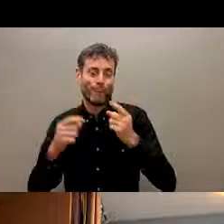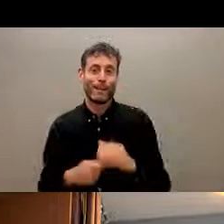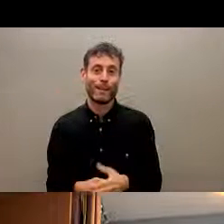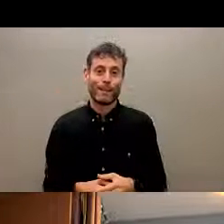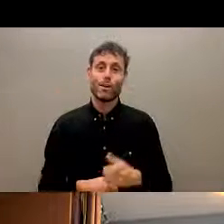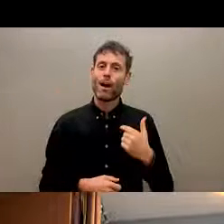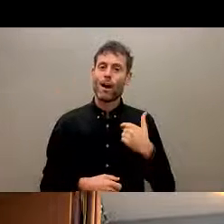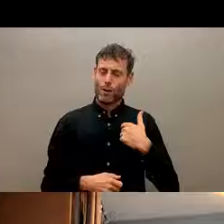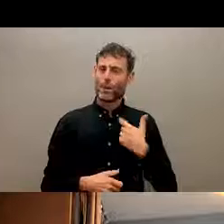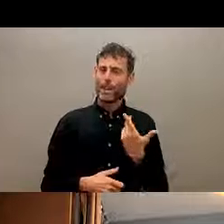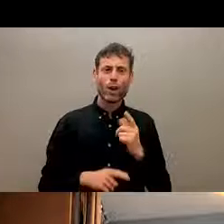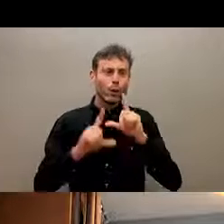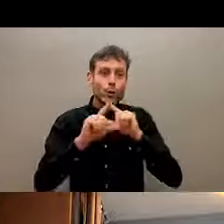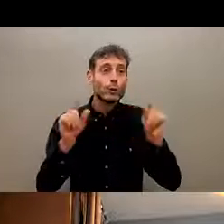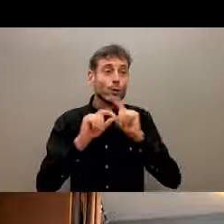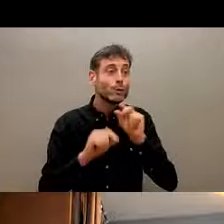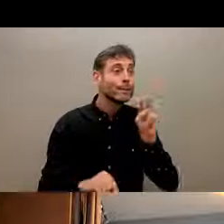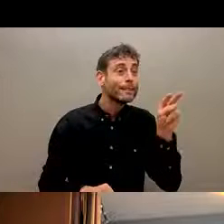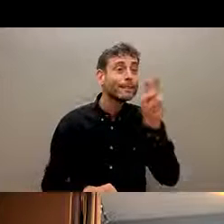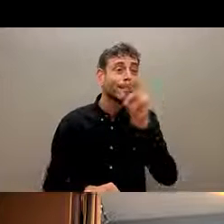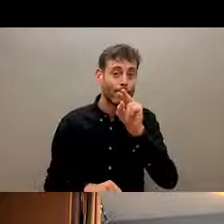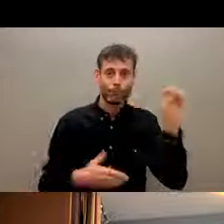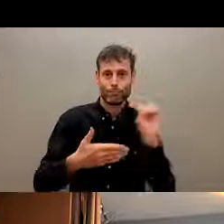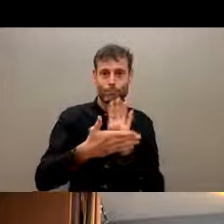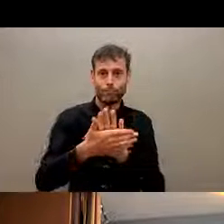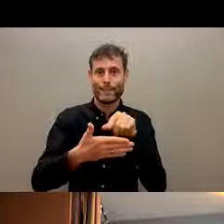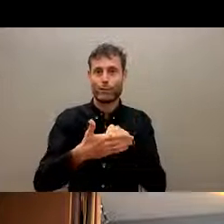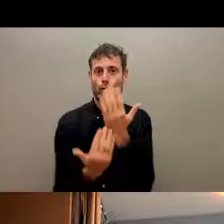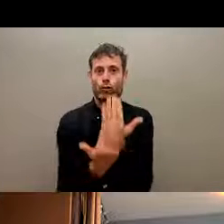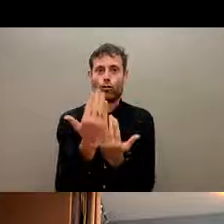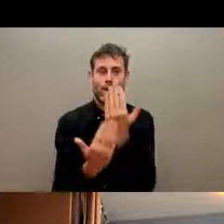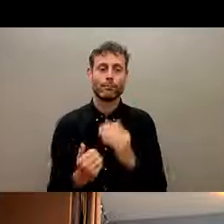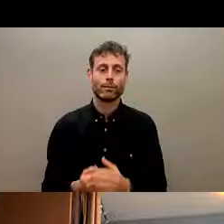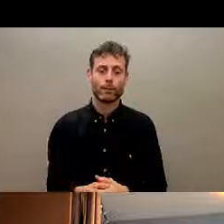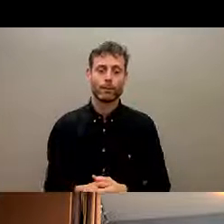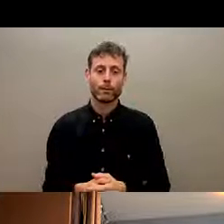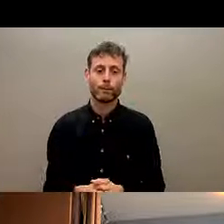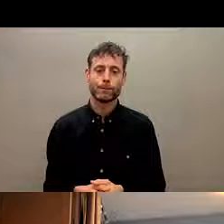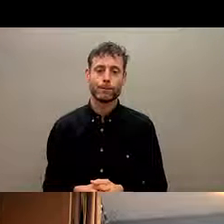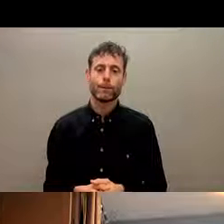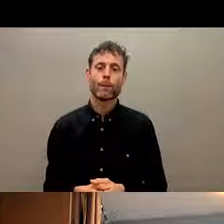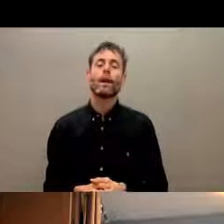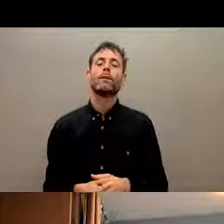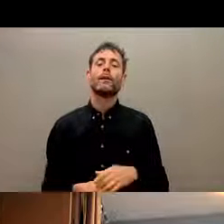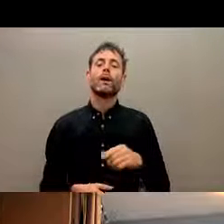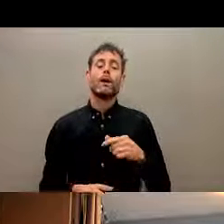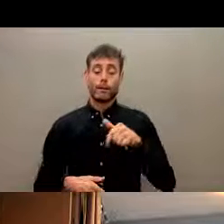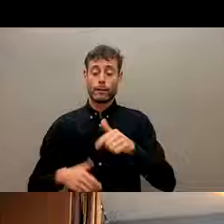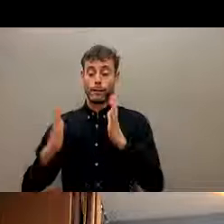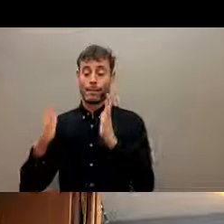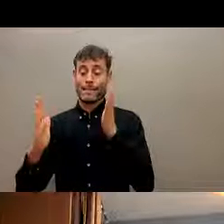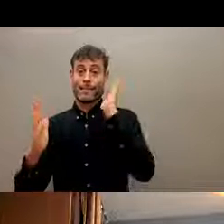box, anything that we see. So reminder links to the following sessions will be emailed to you at the end of each session. So we're doing what we've done